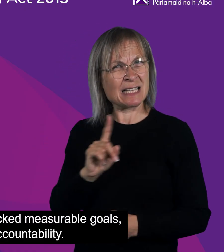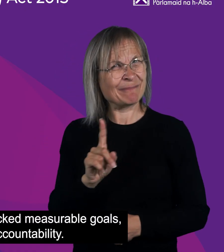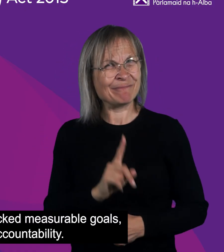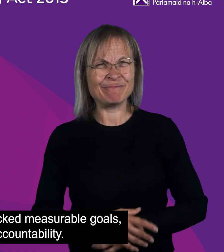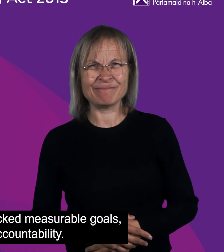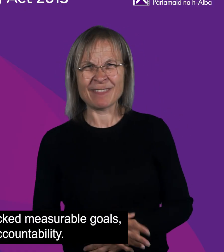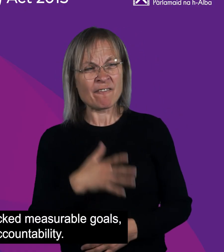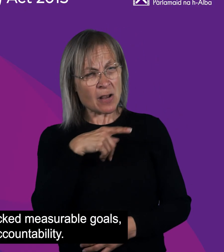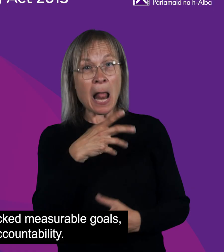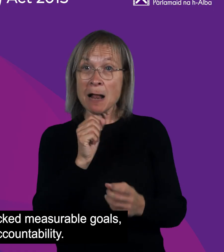and accountability.